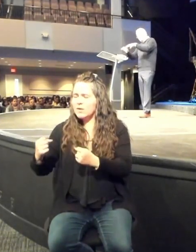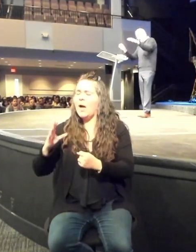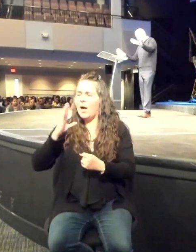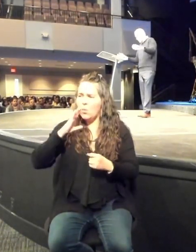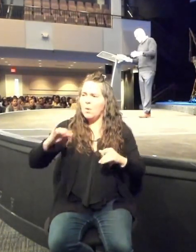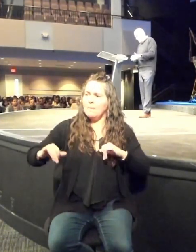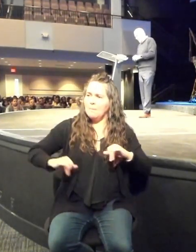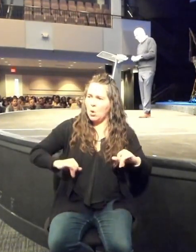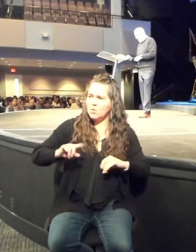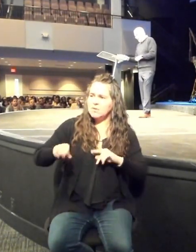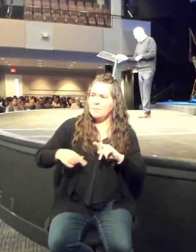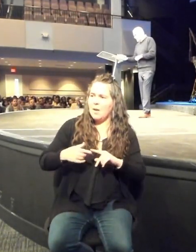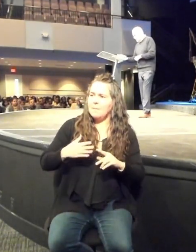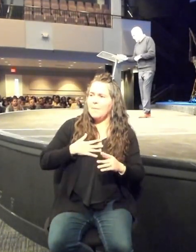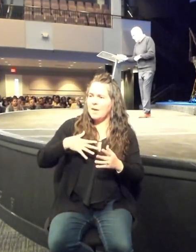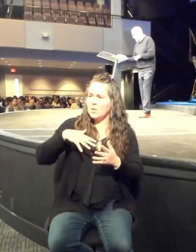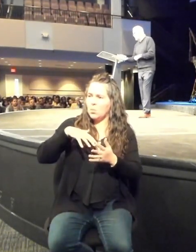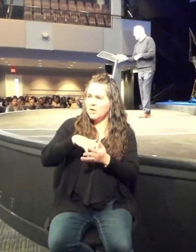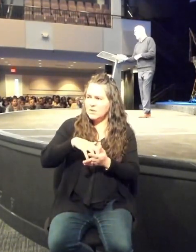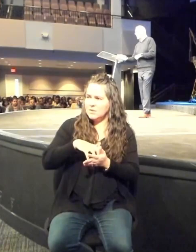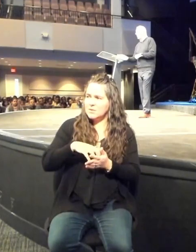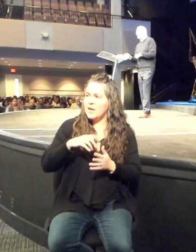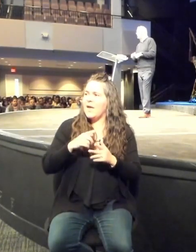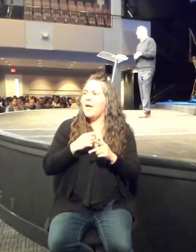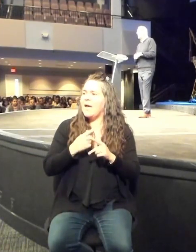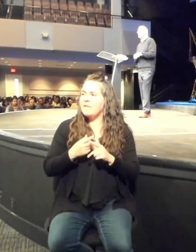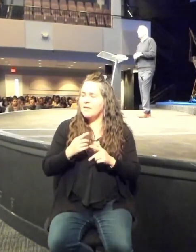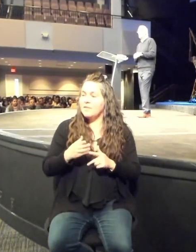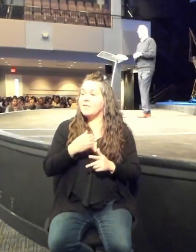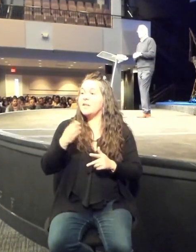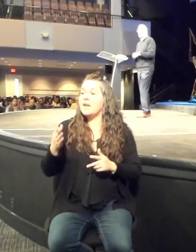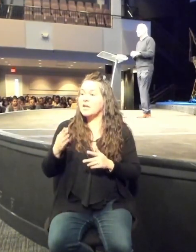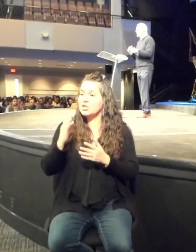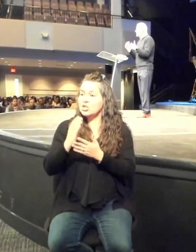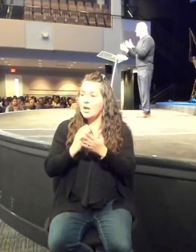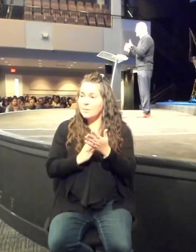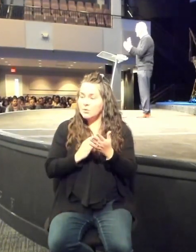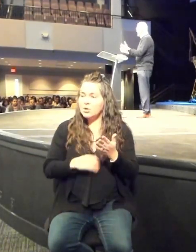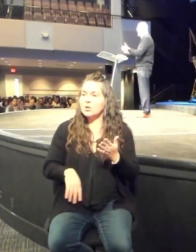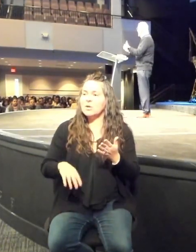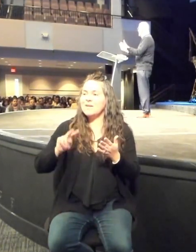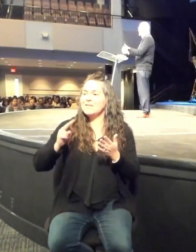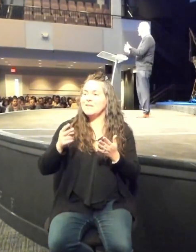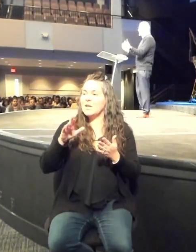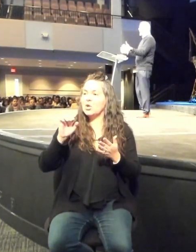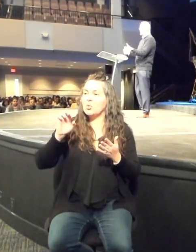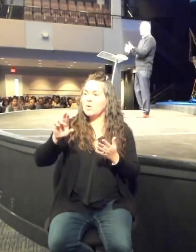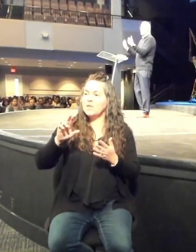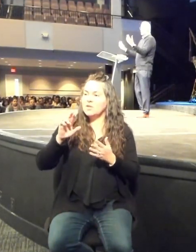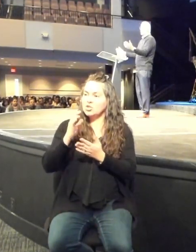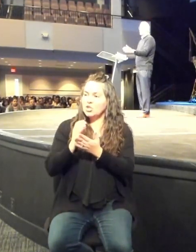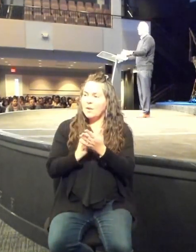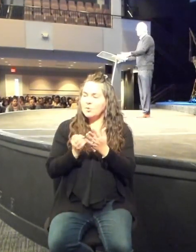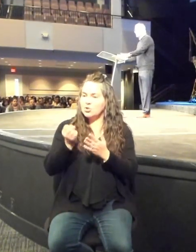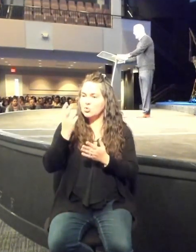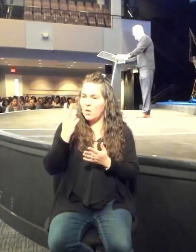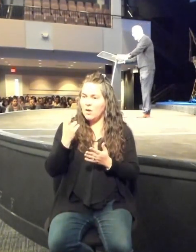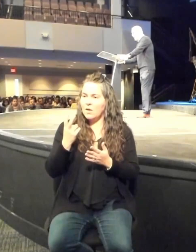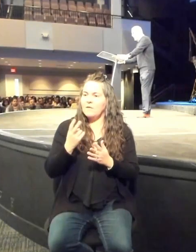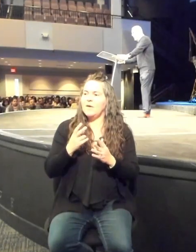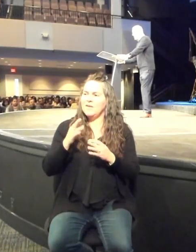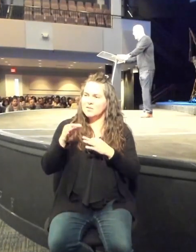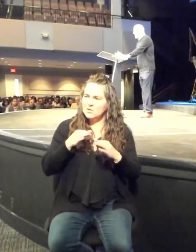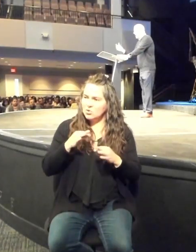He unpacks this more in this next chapter, 2 Corinthians chapter 12, as he is describing going through a time of great difficulty in his